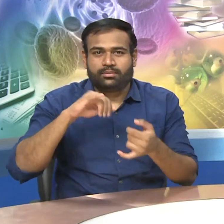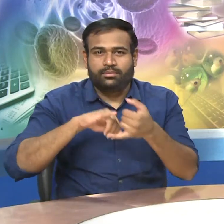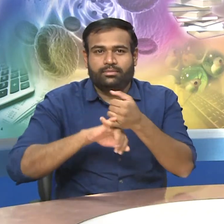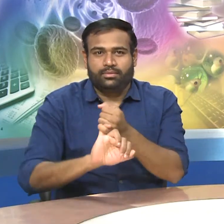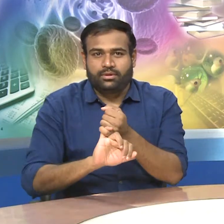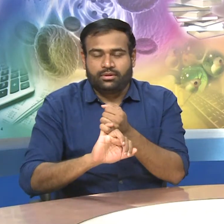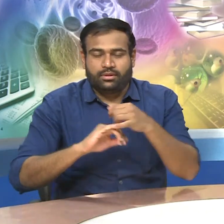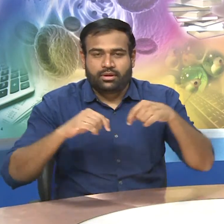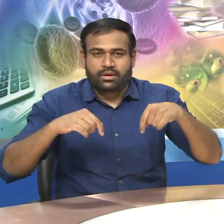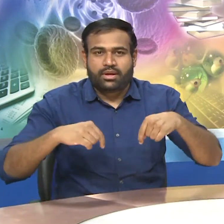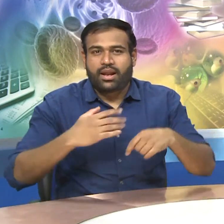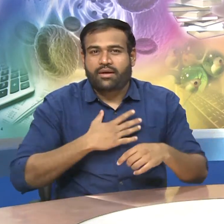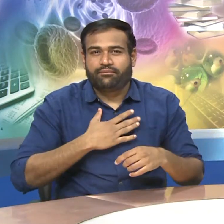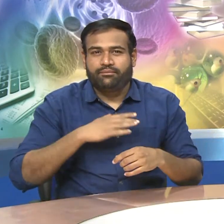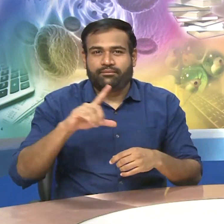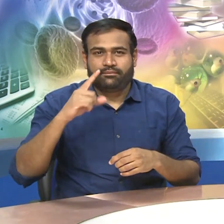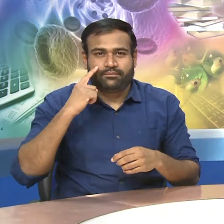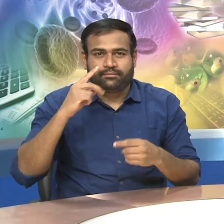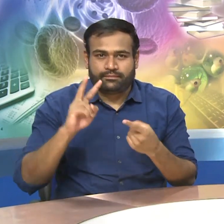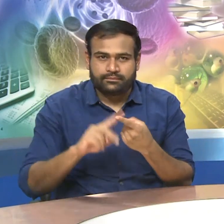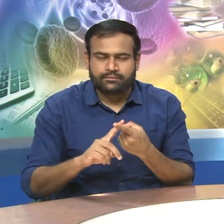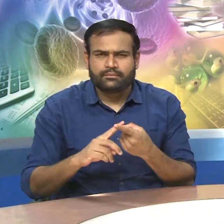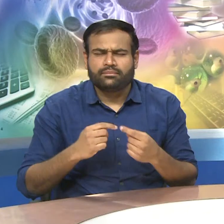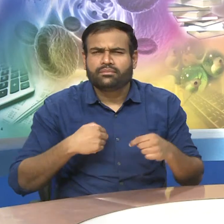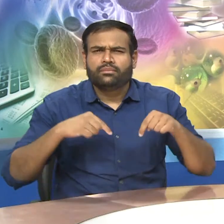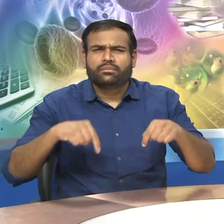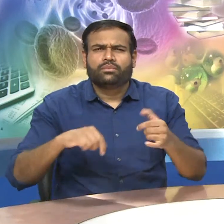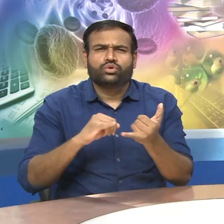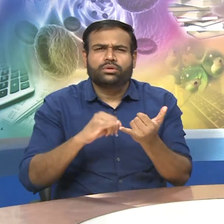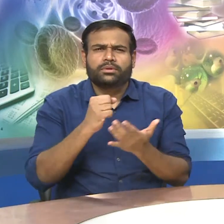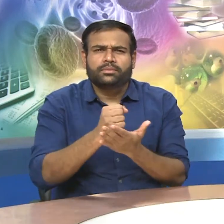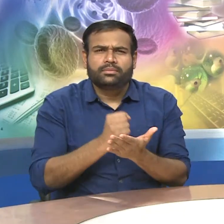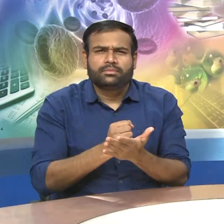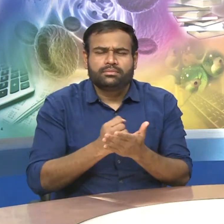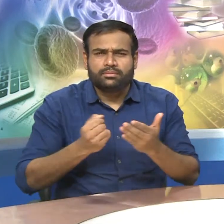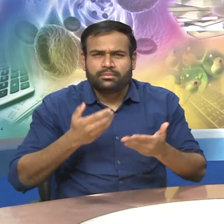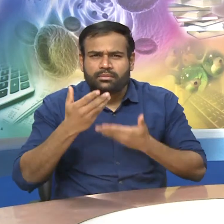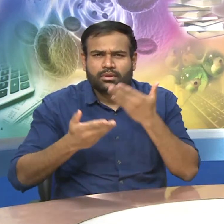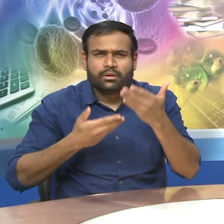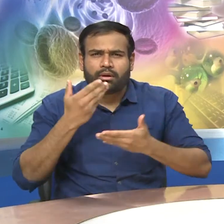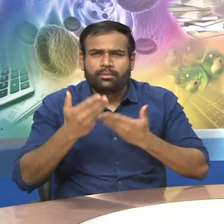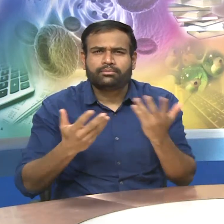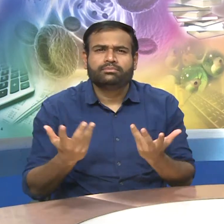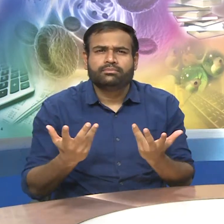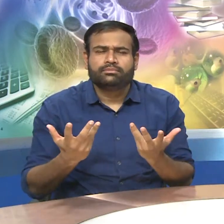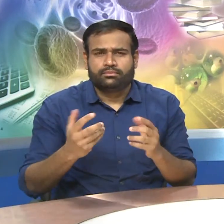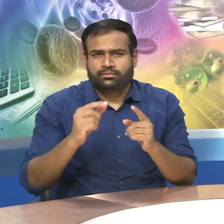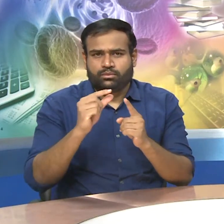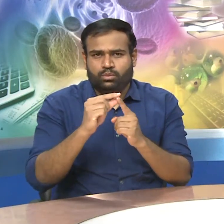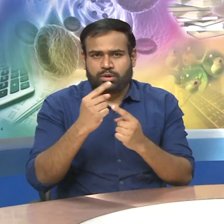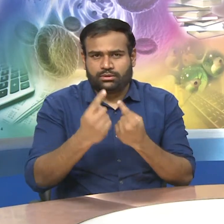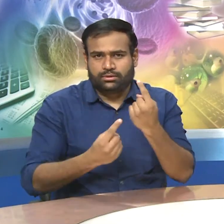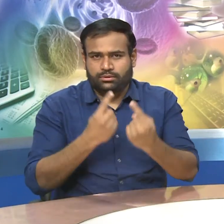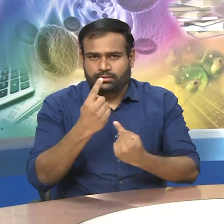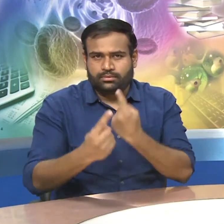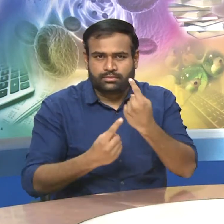NIUS welcomes you all in this live video for subject Political